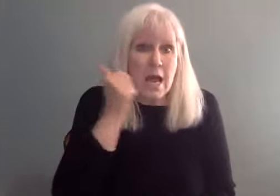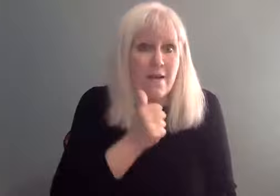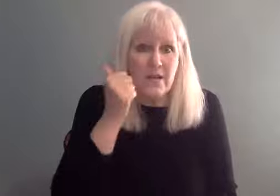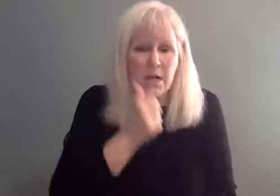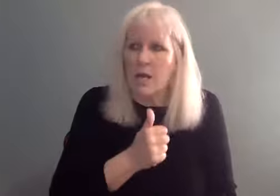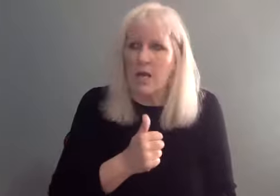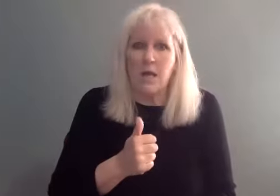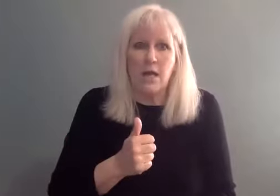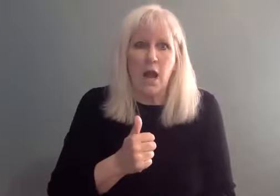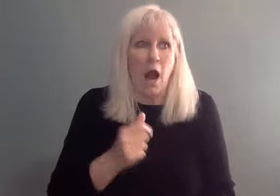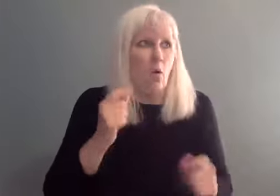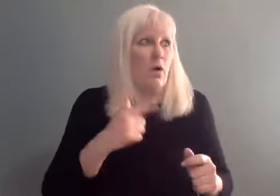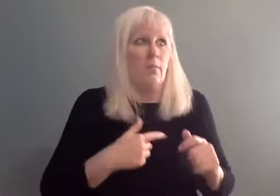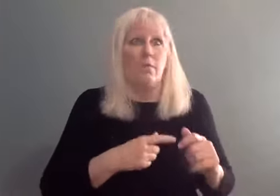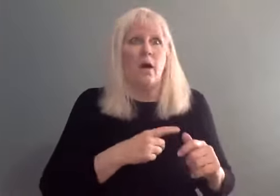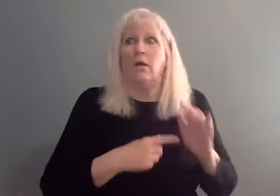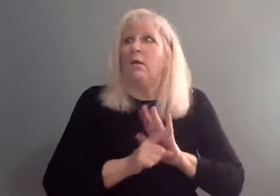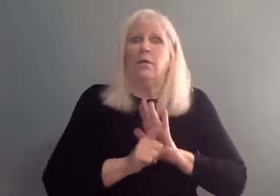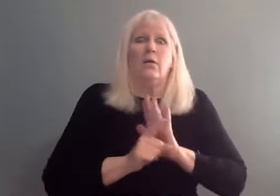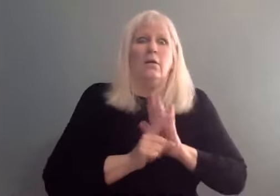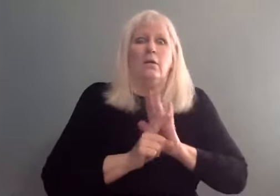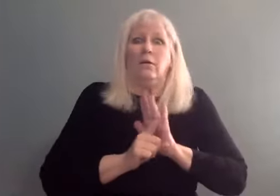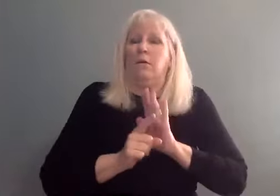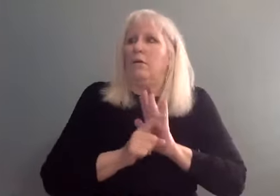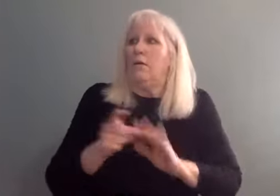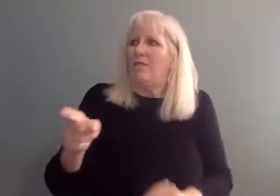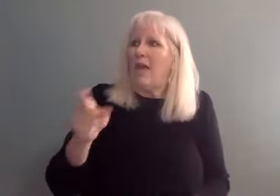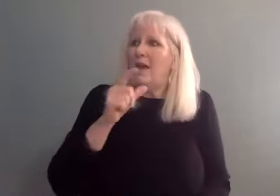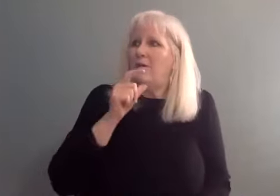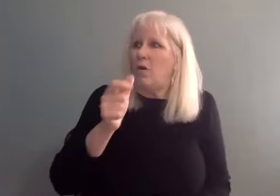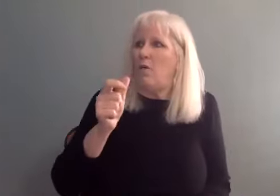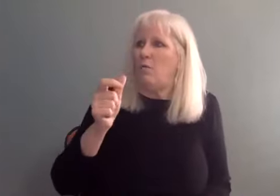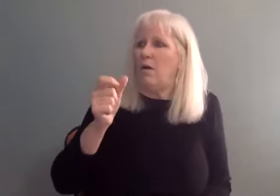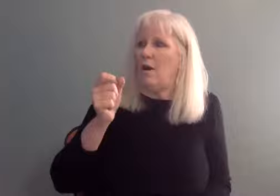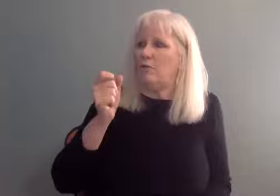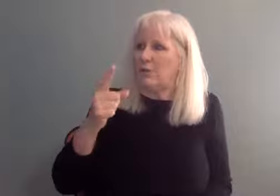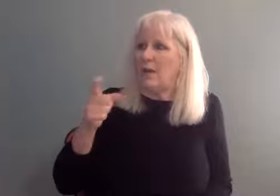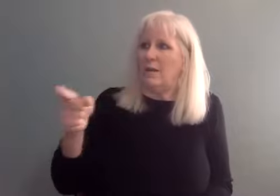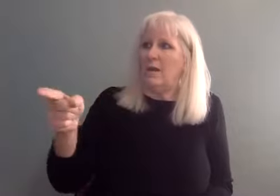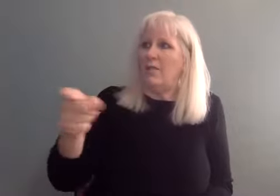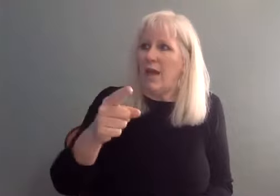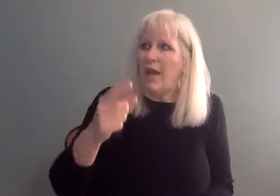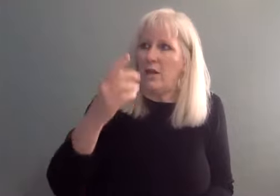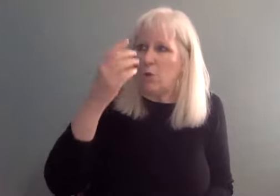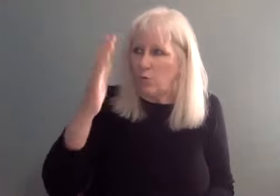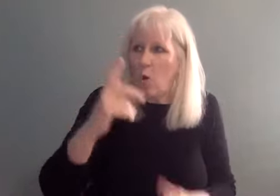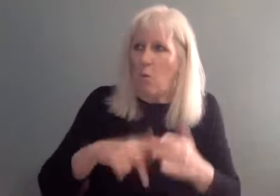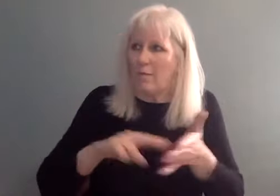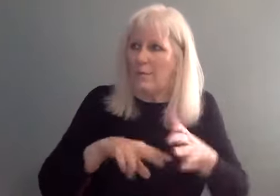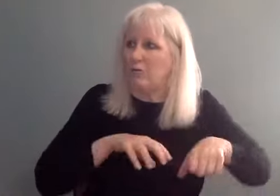racing. And it took me a long time to understand that people don't understand grief. People don't